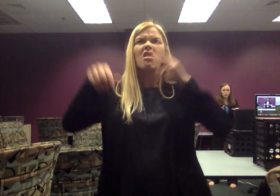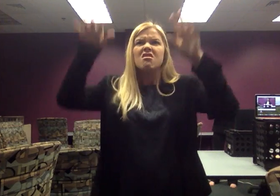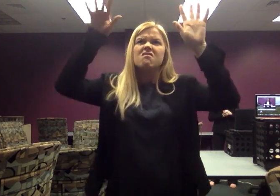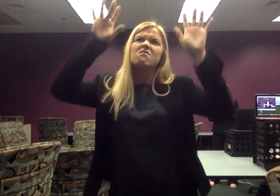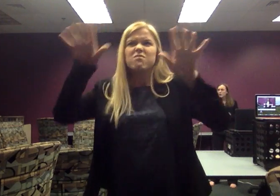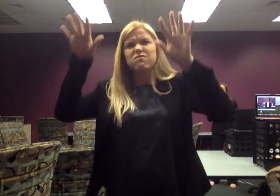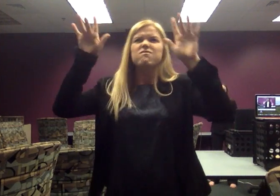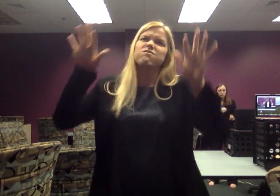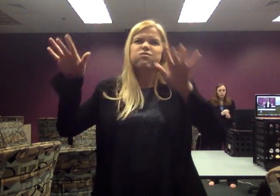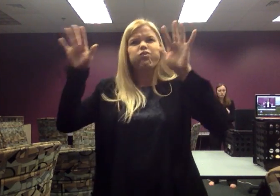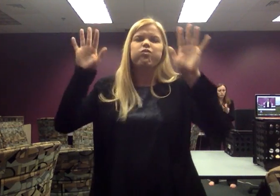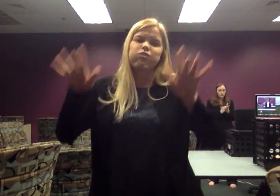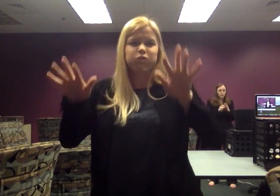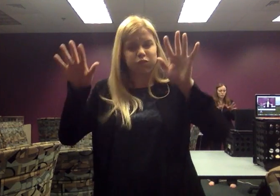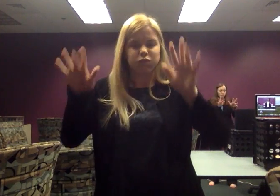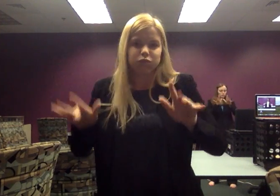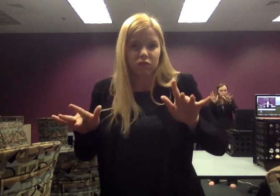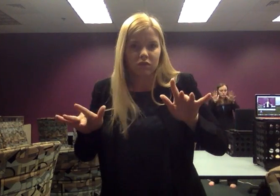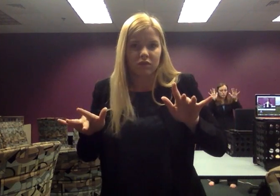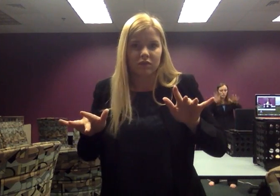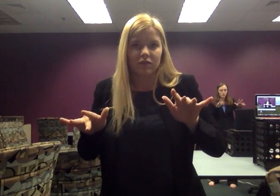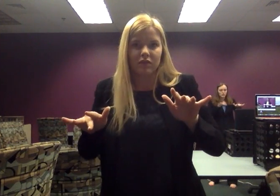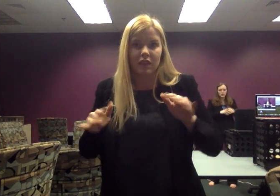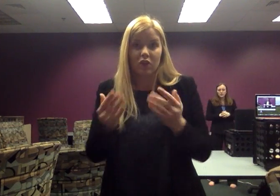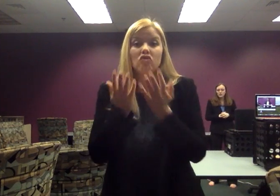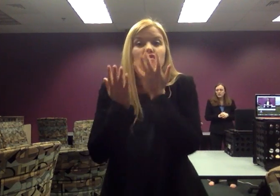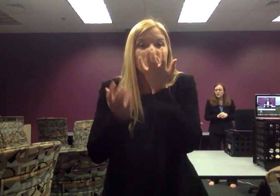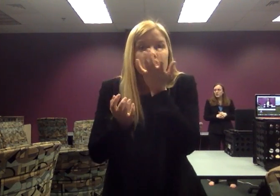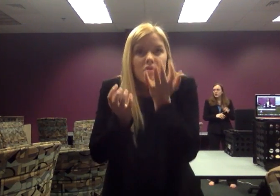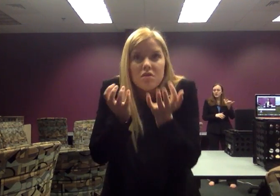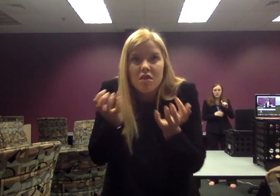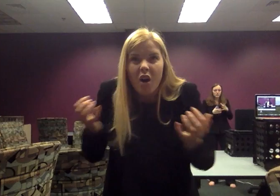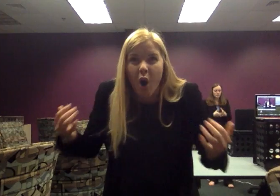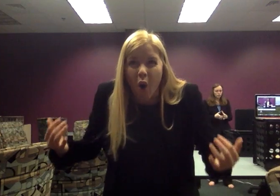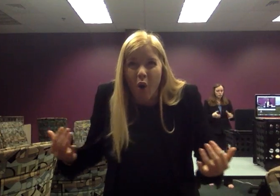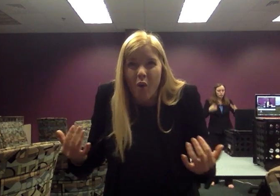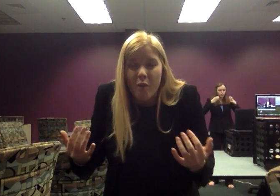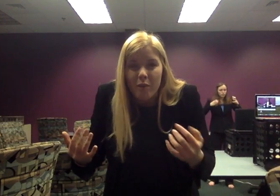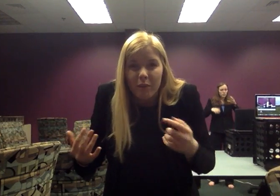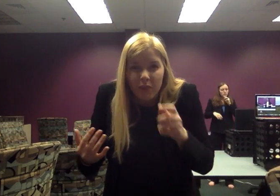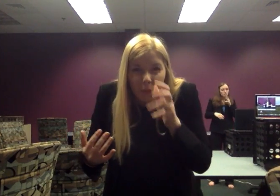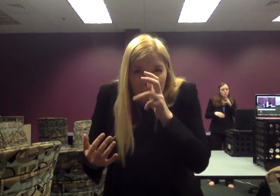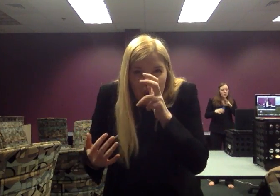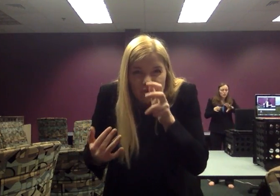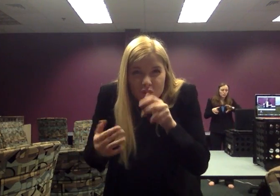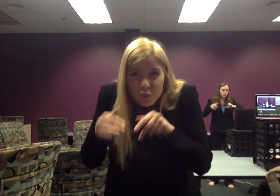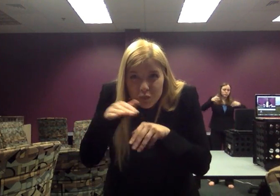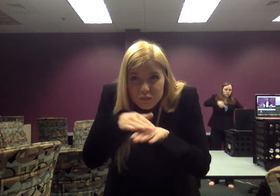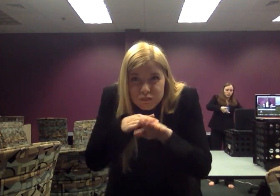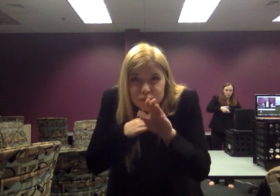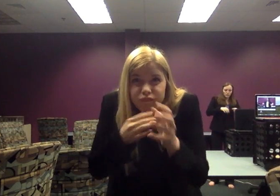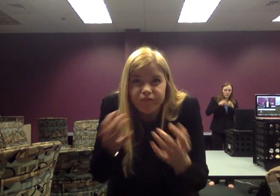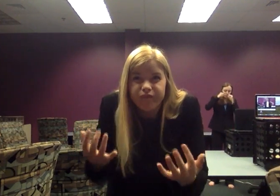grass, and it was like a big bucket of water being poured on with each drop. Okay? Think about